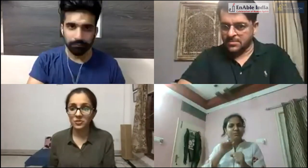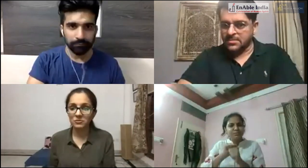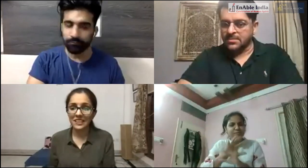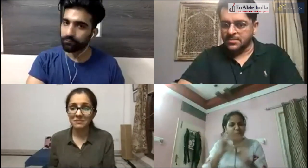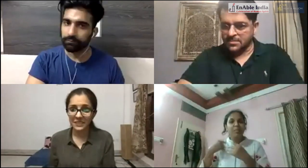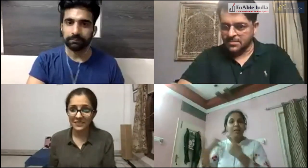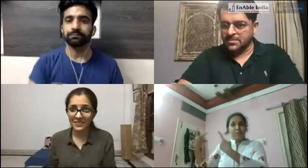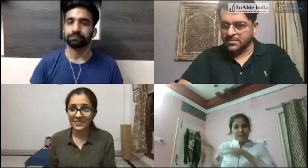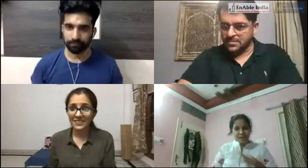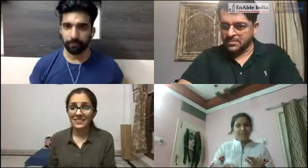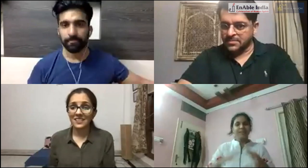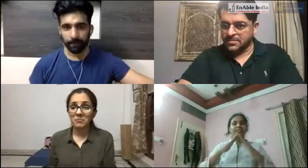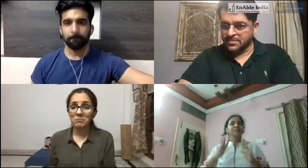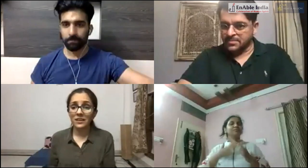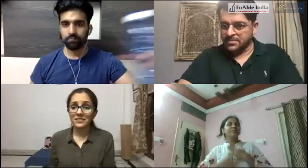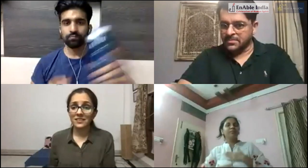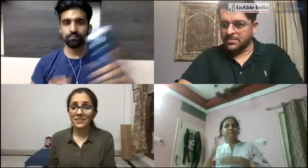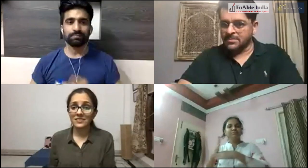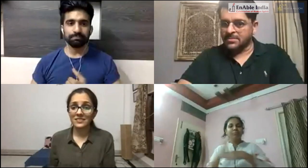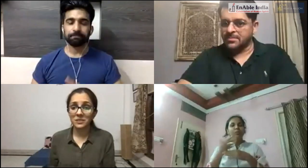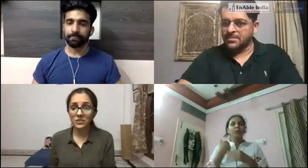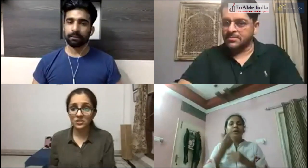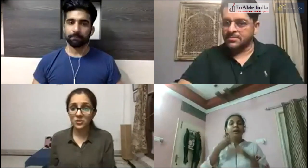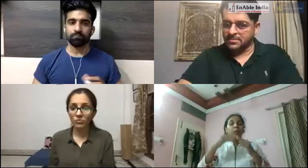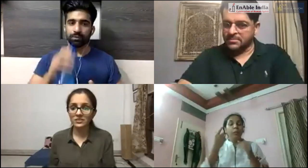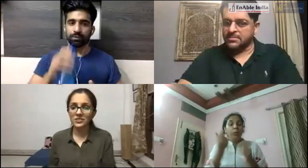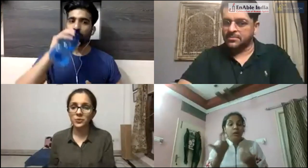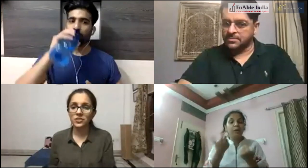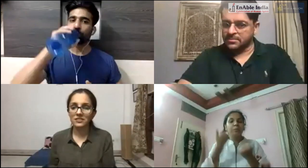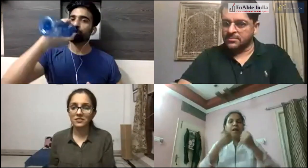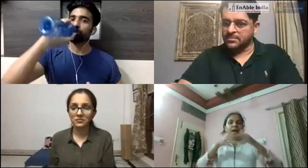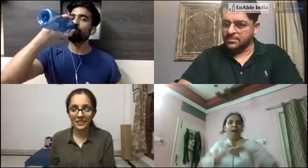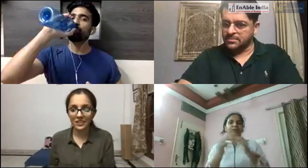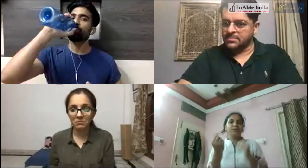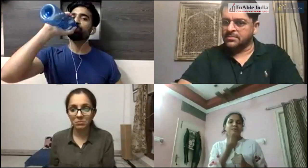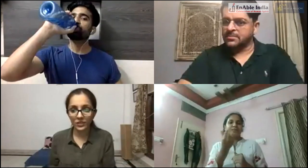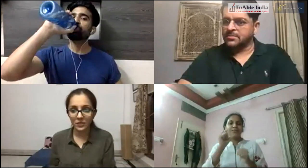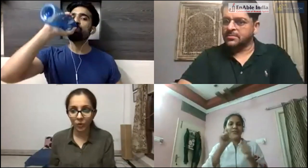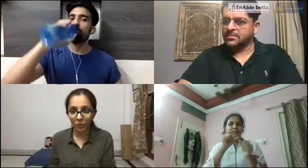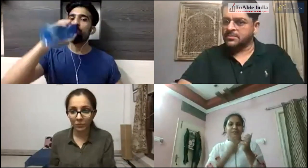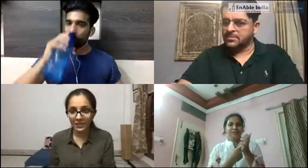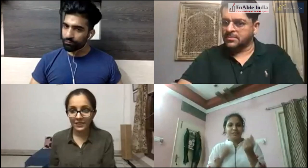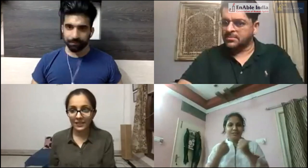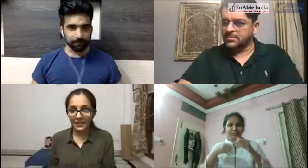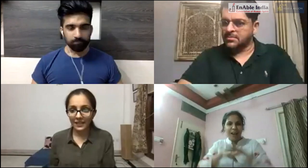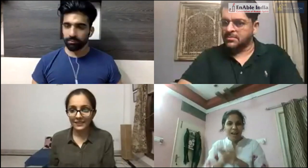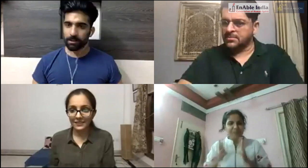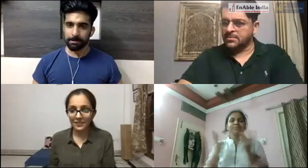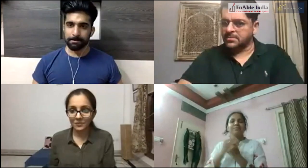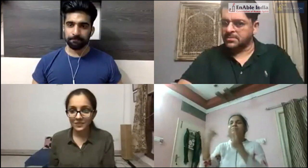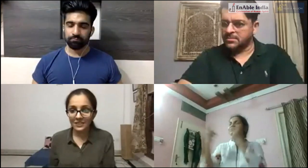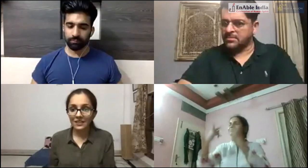to feel at peace. But because of this COVID situation, we're feeling really bored at home.